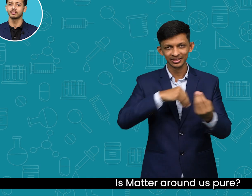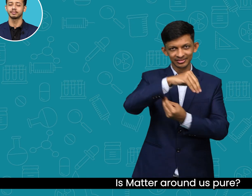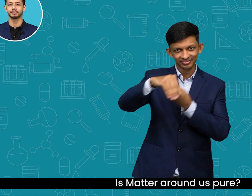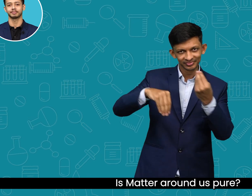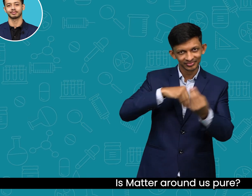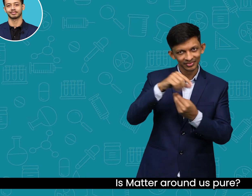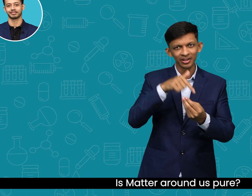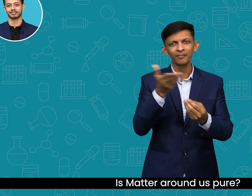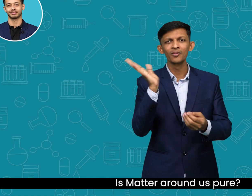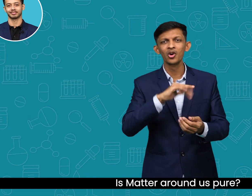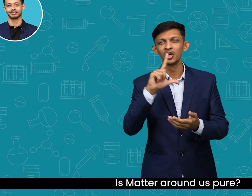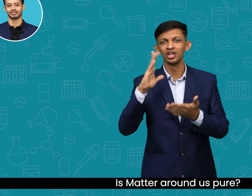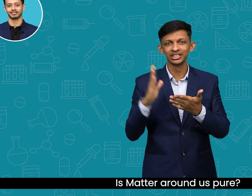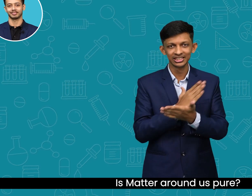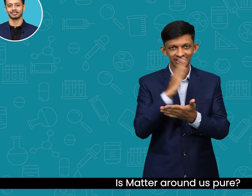Pure?